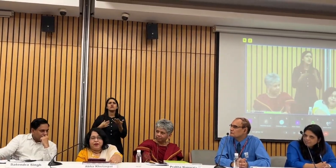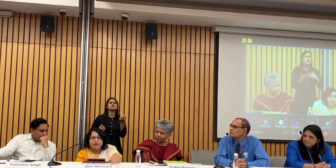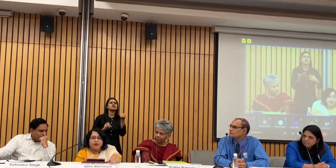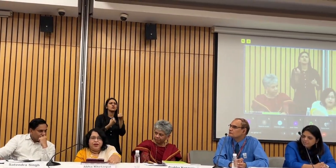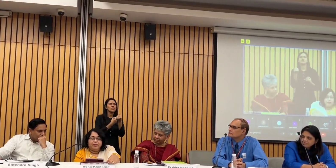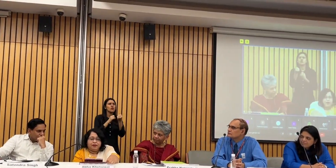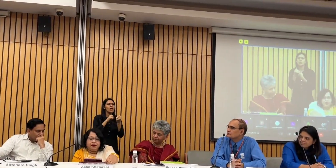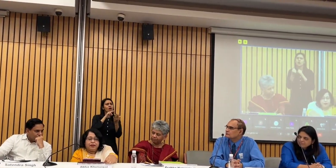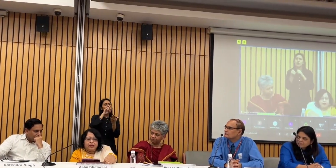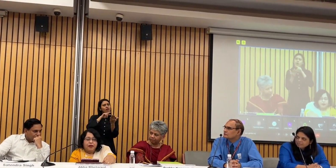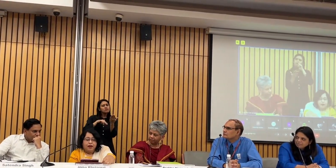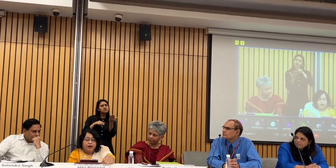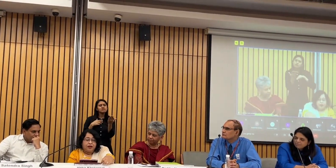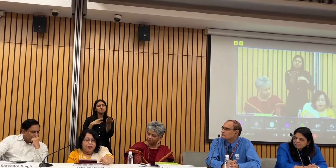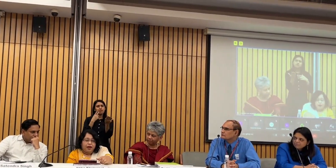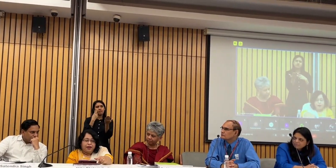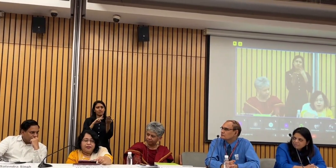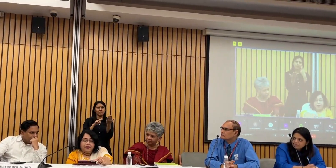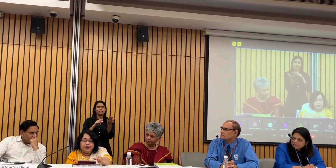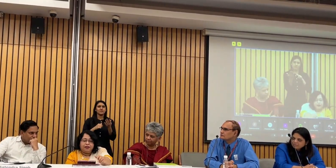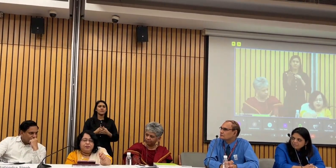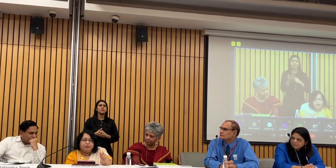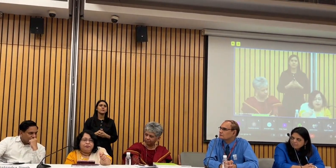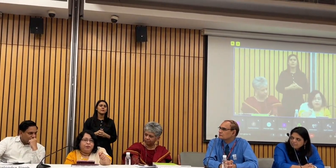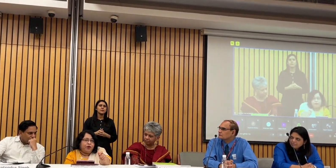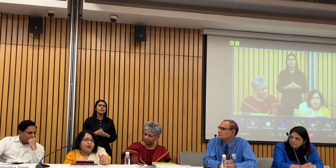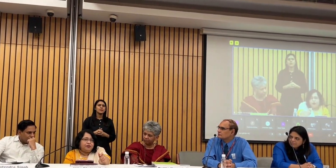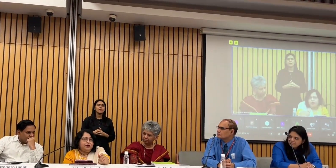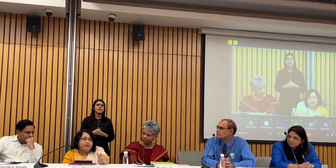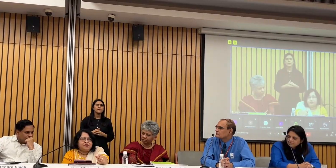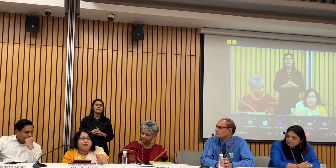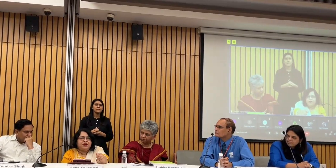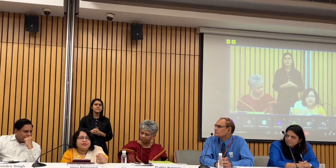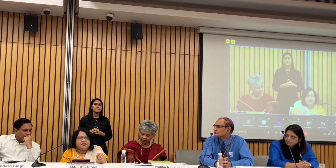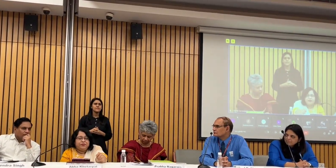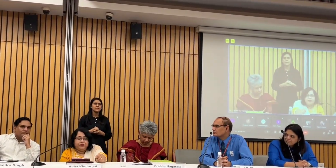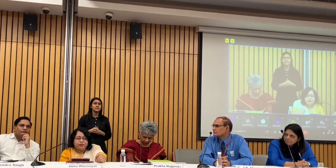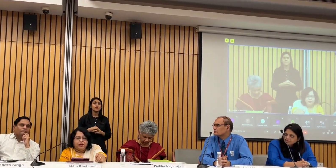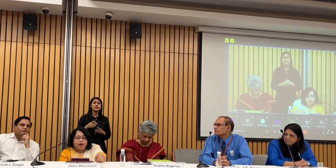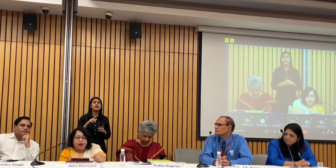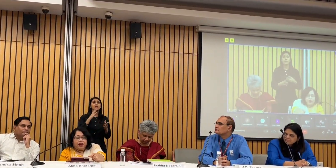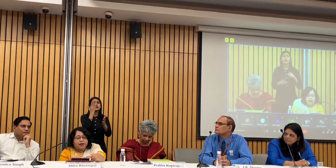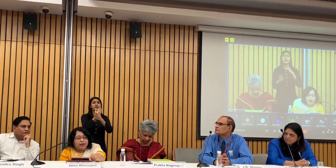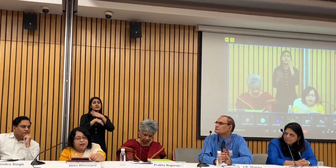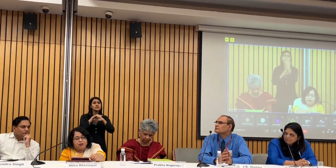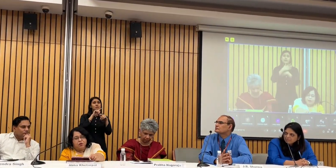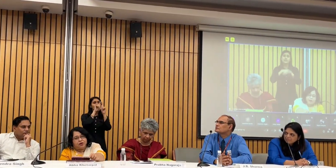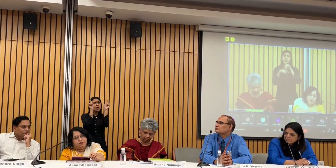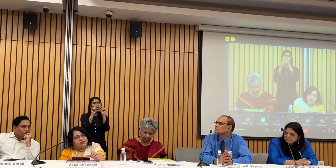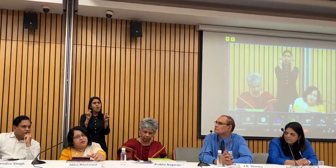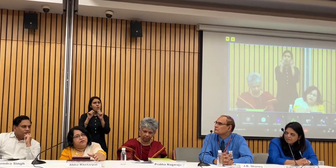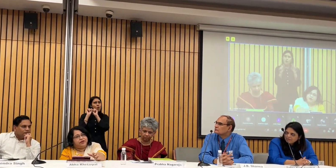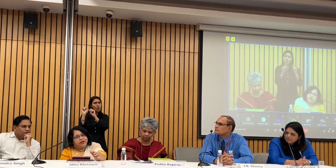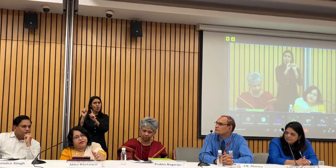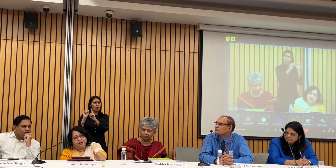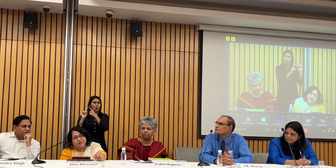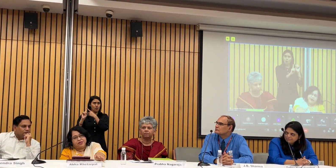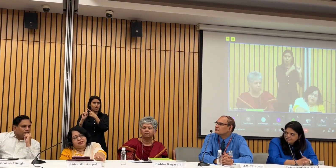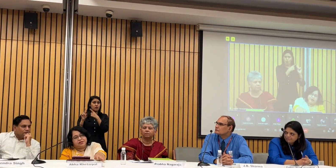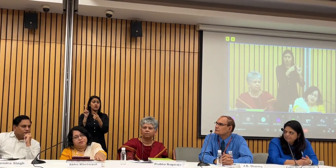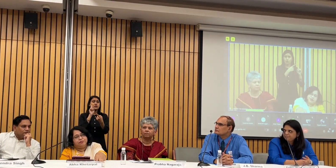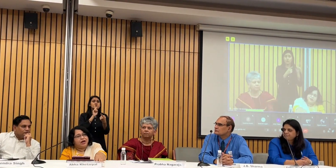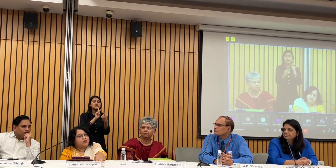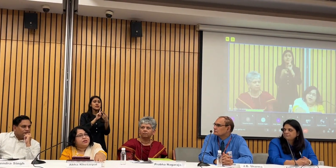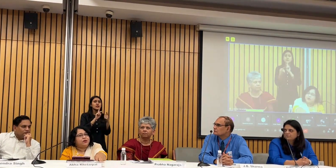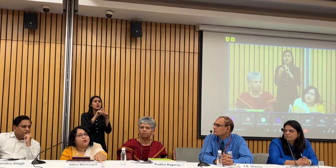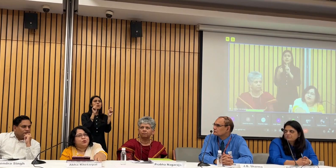through the manual, and I think in the models of disability, another model which is of great relevance